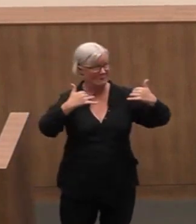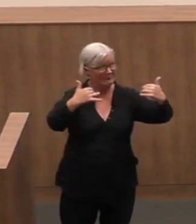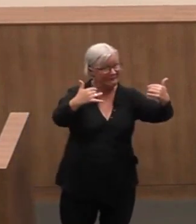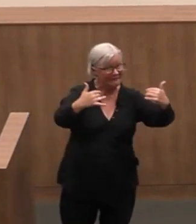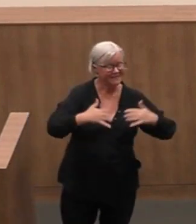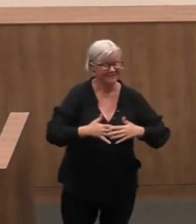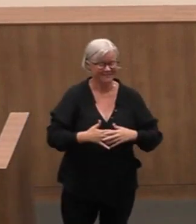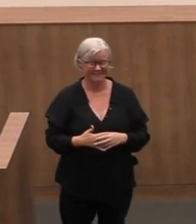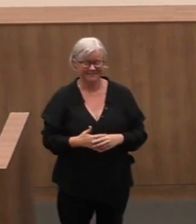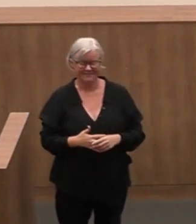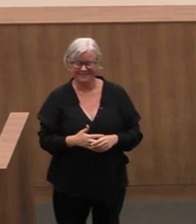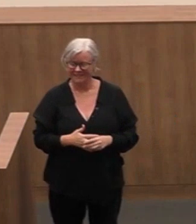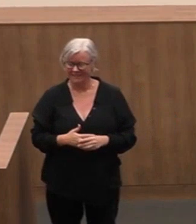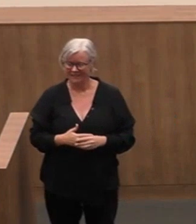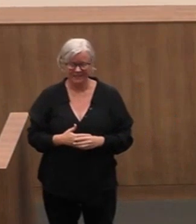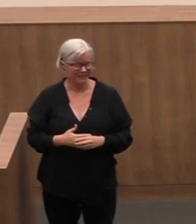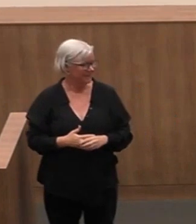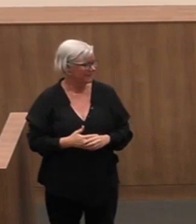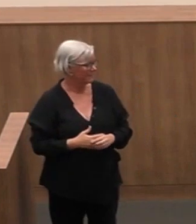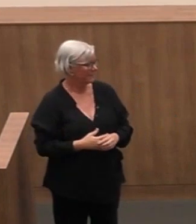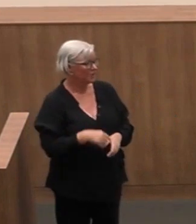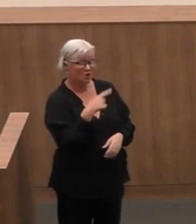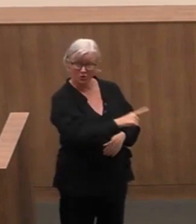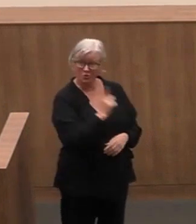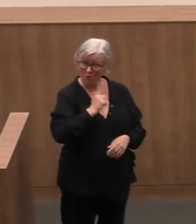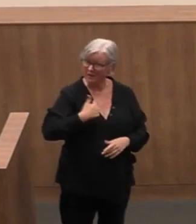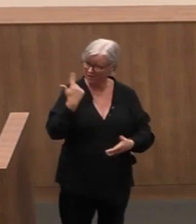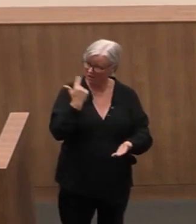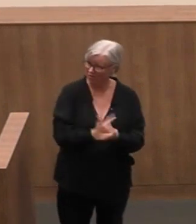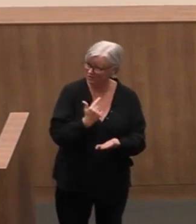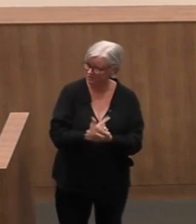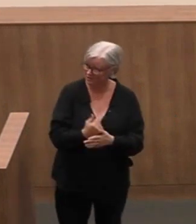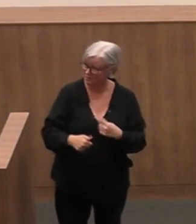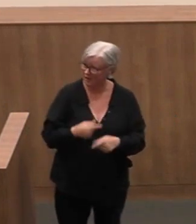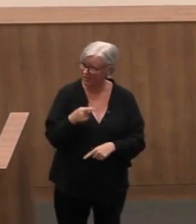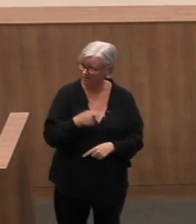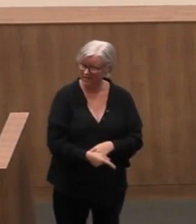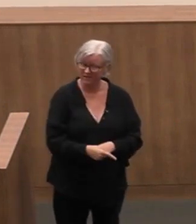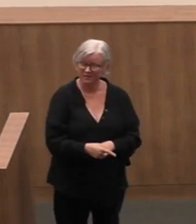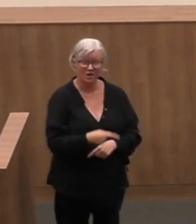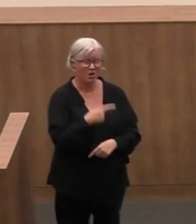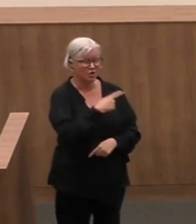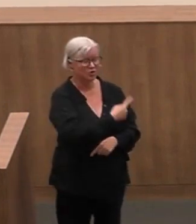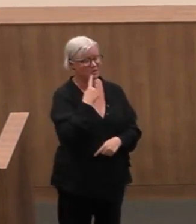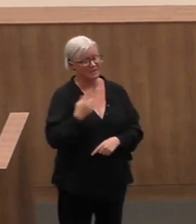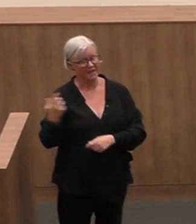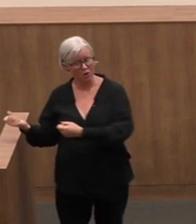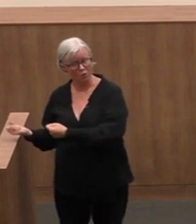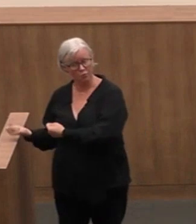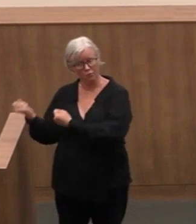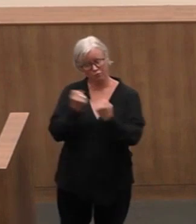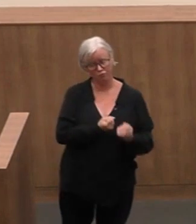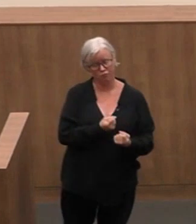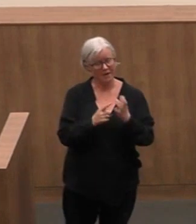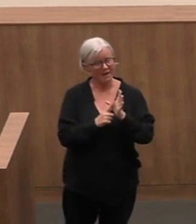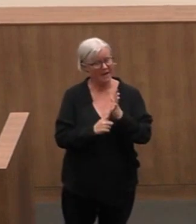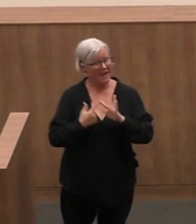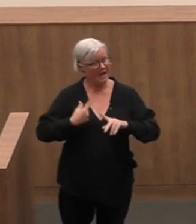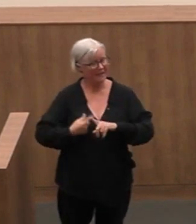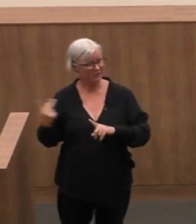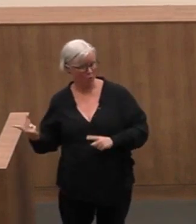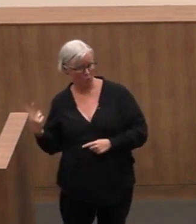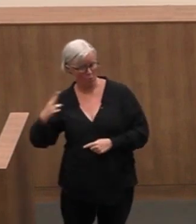met, you had a lot to say about this actually. You talked about taking Alex or someone that knows you.